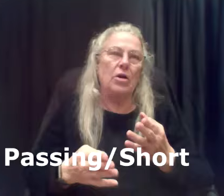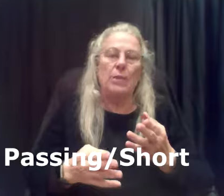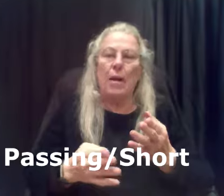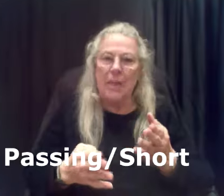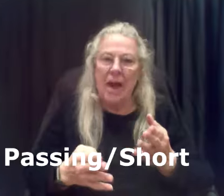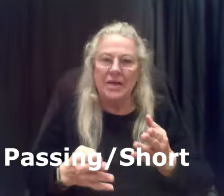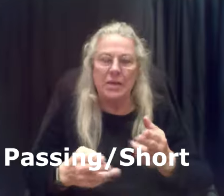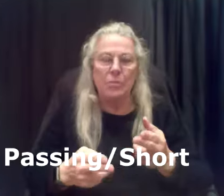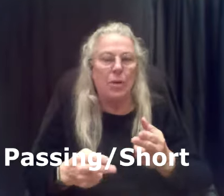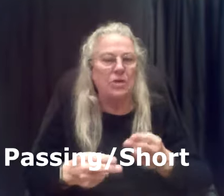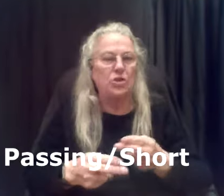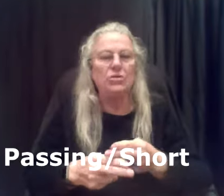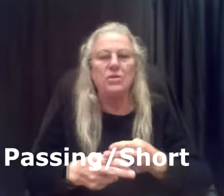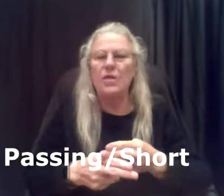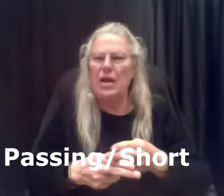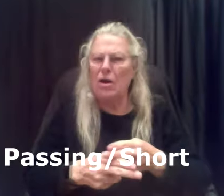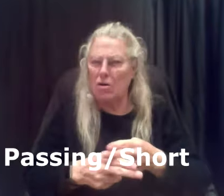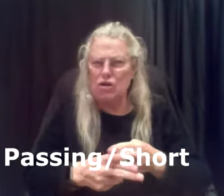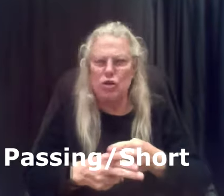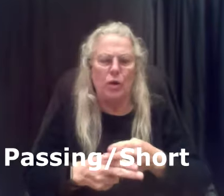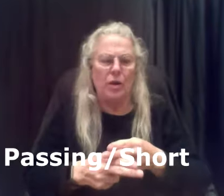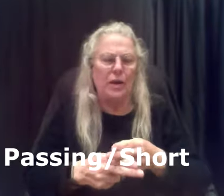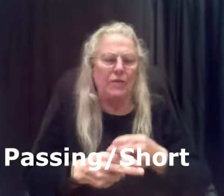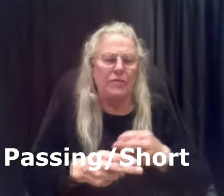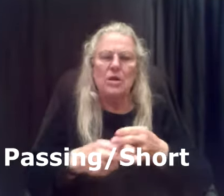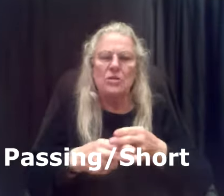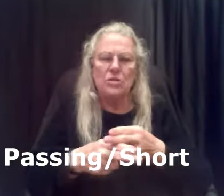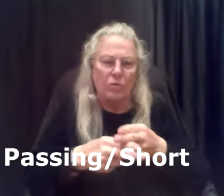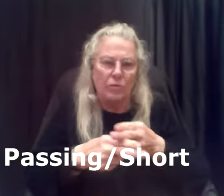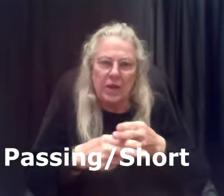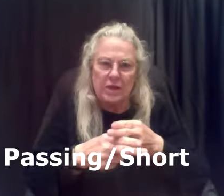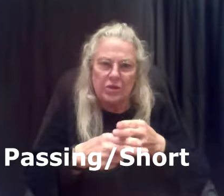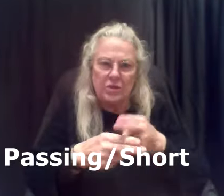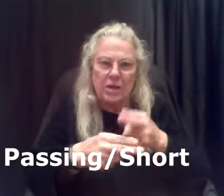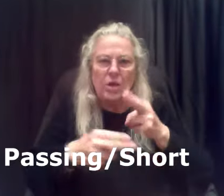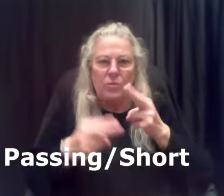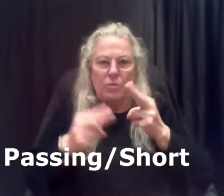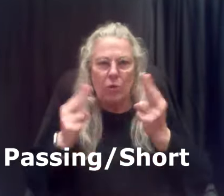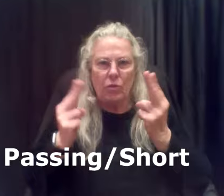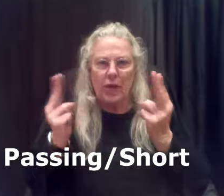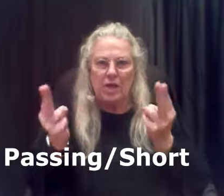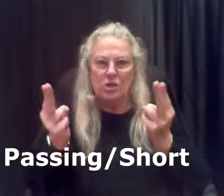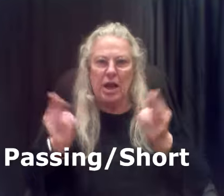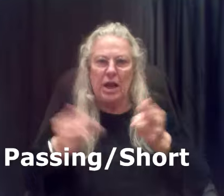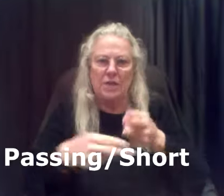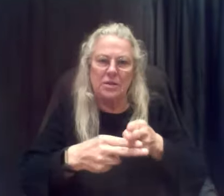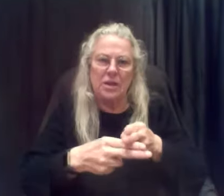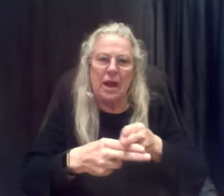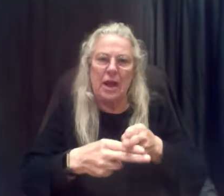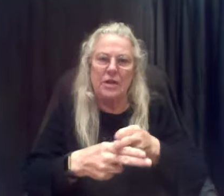about passing pleasures. They are short lived. So, it's just both H hands, and it's just